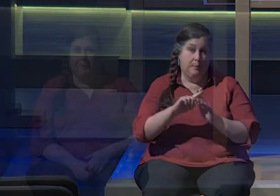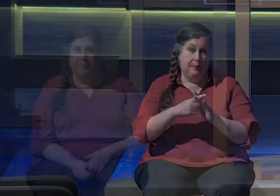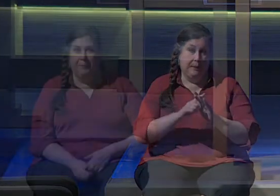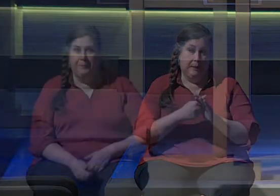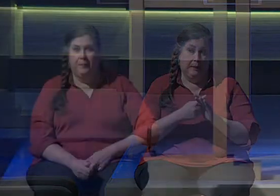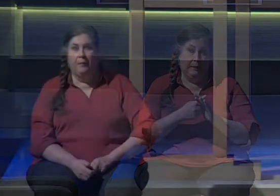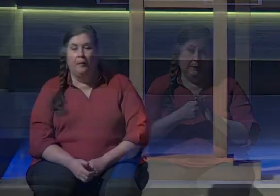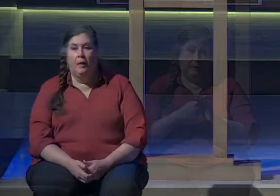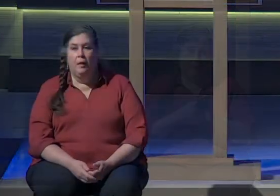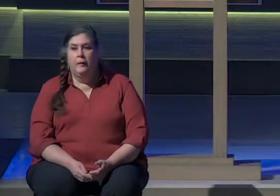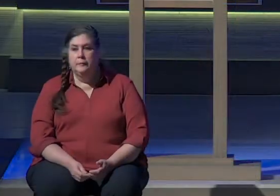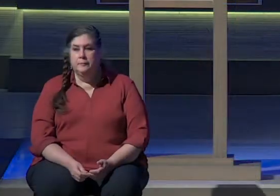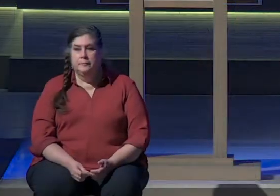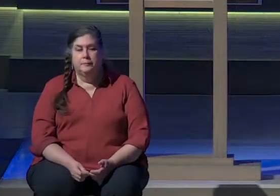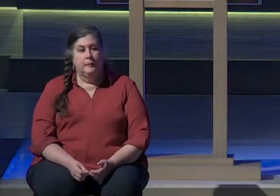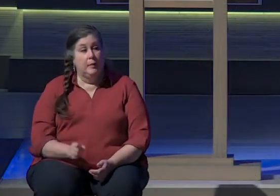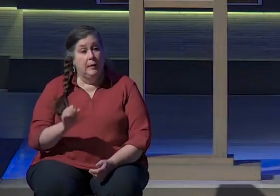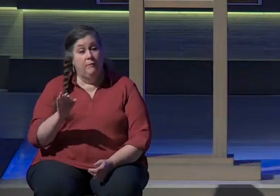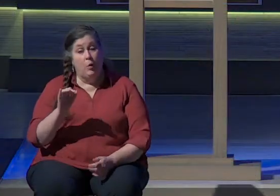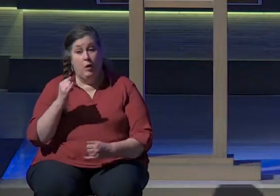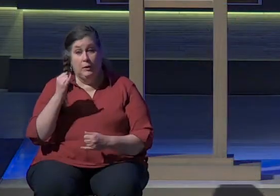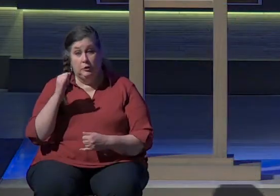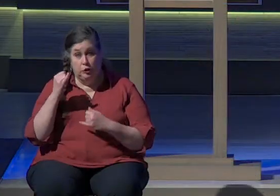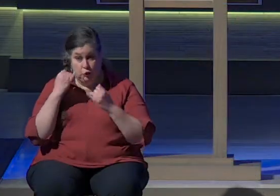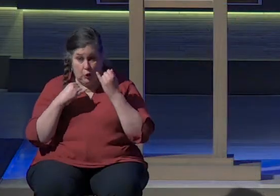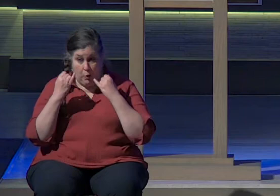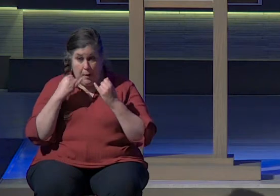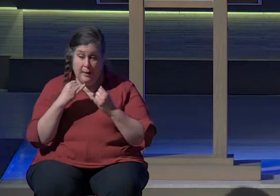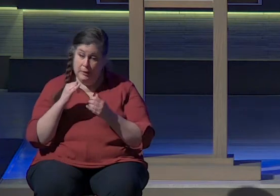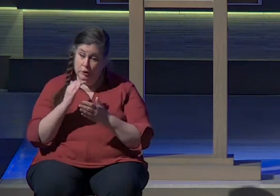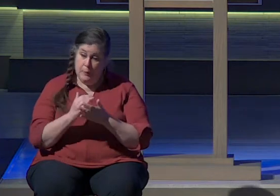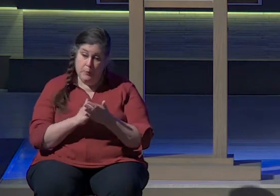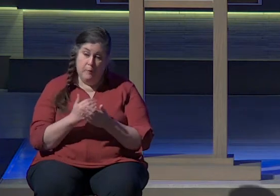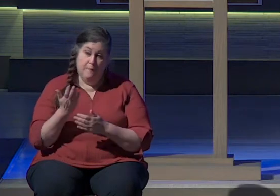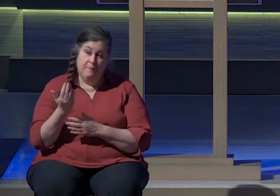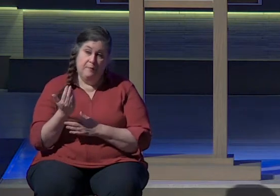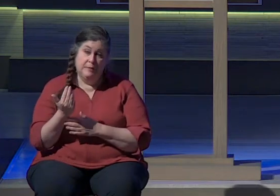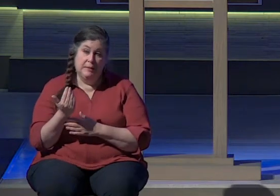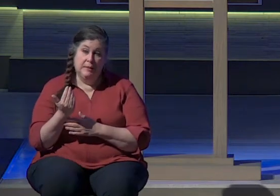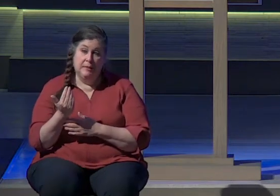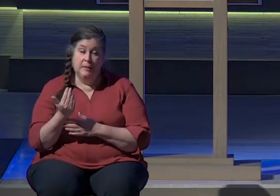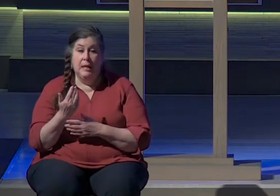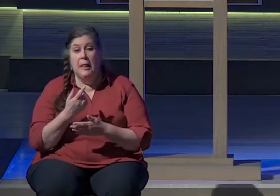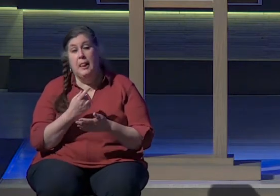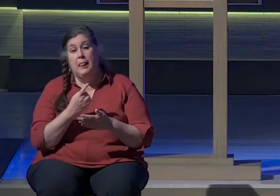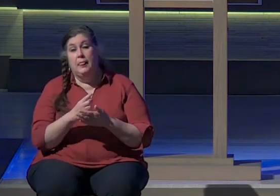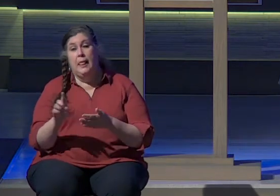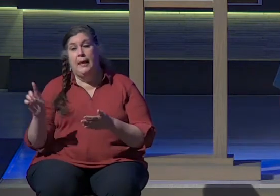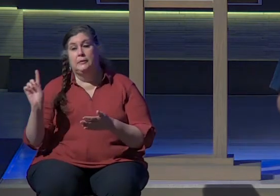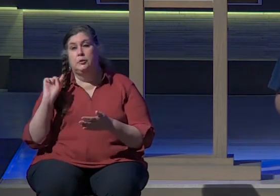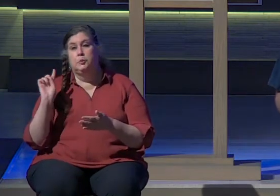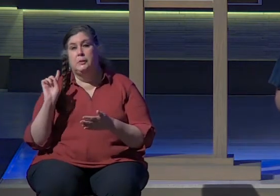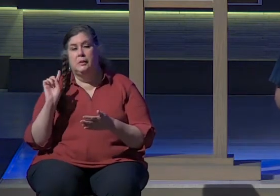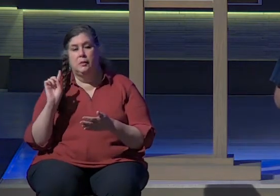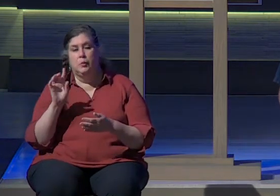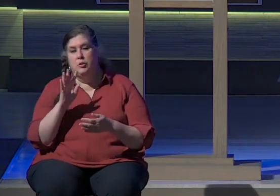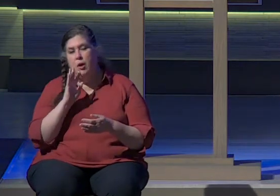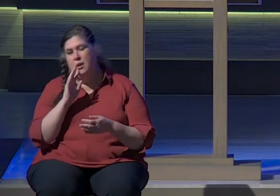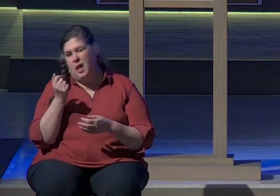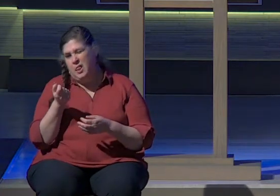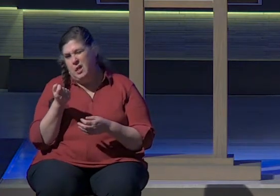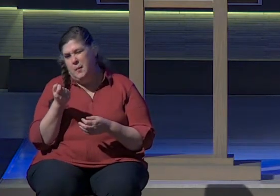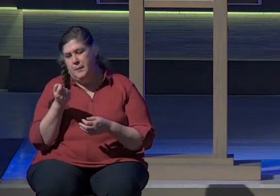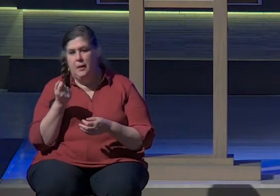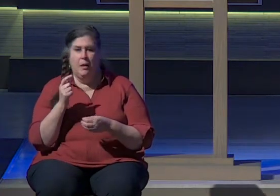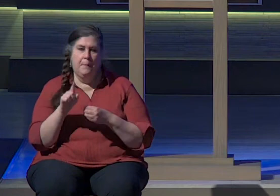begin. If you're in Jeremiah chapter 15, last week we touched just a little